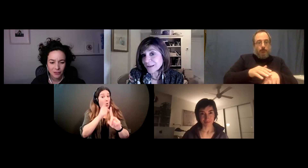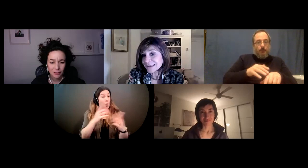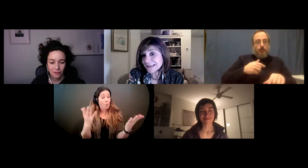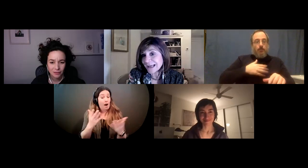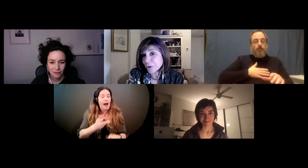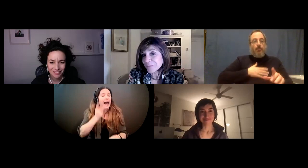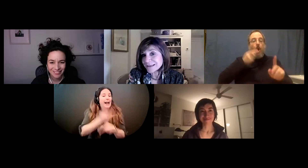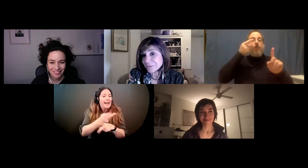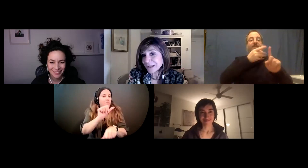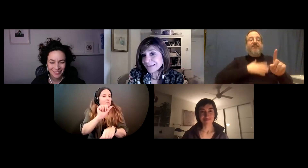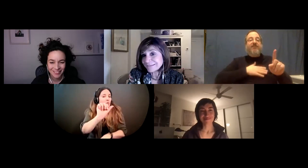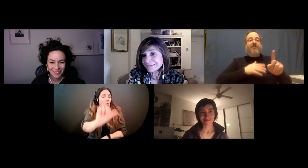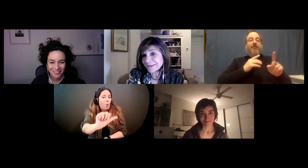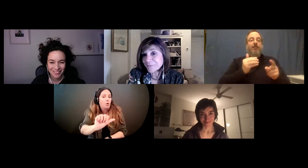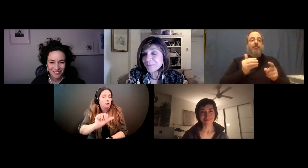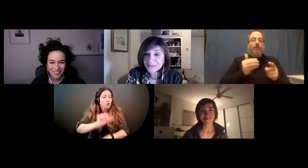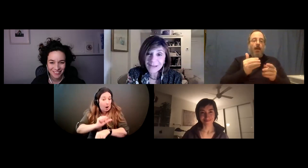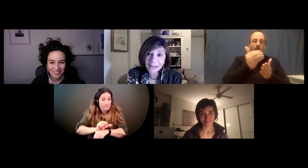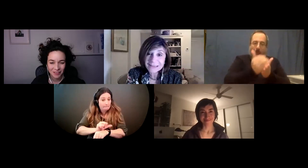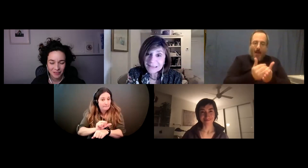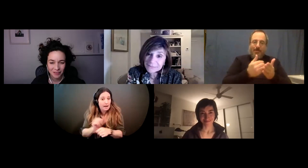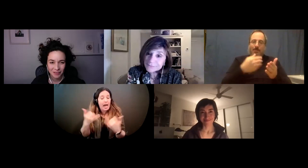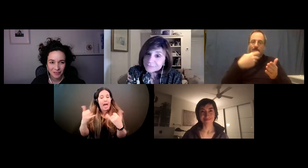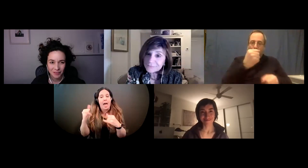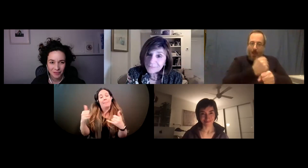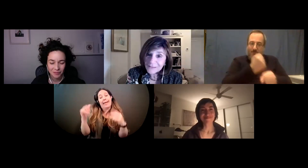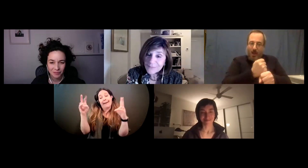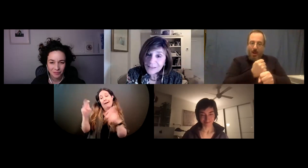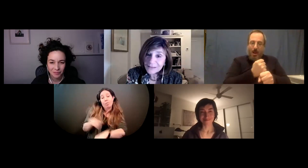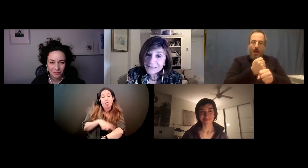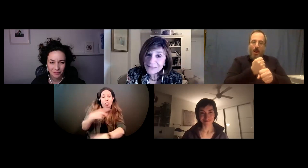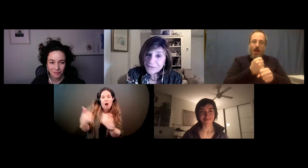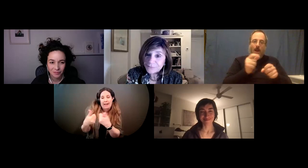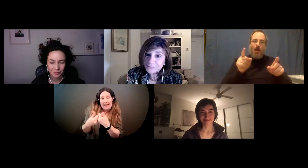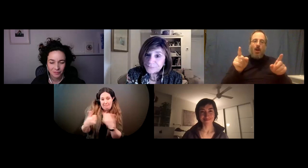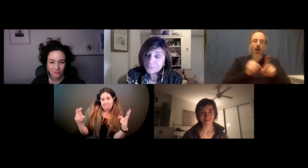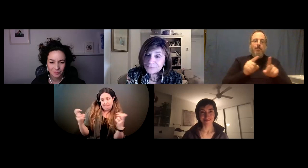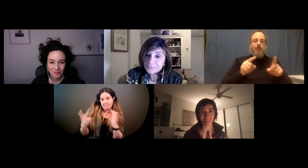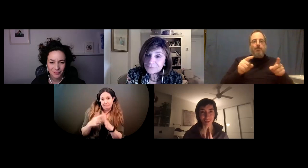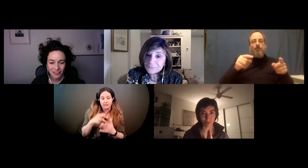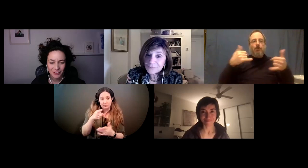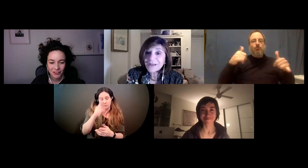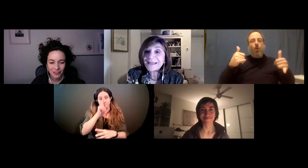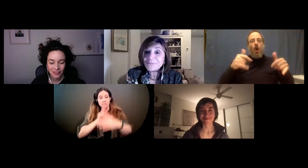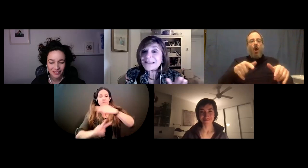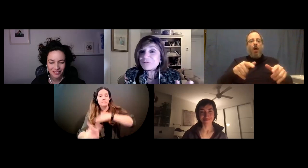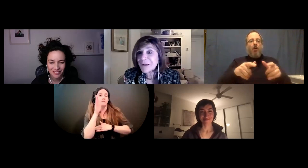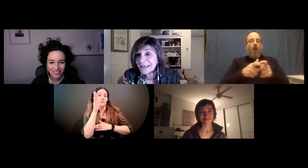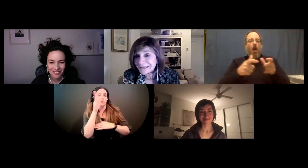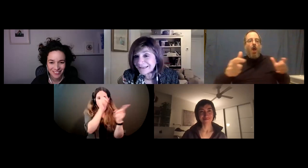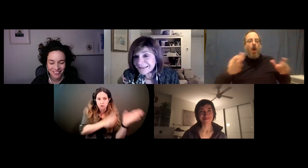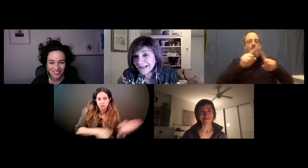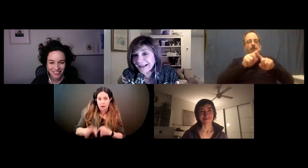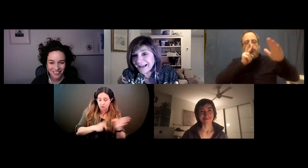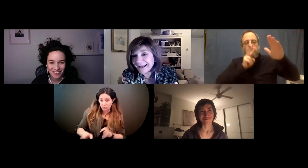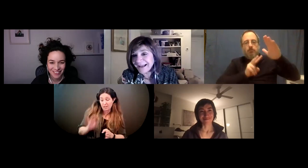Sherry. I hope that's okay. I hope that's my honest answer. Thank you, Sherry. But I can be